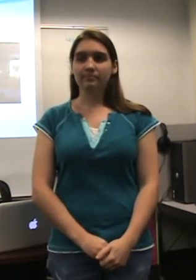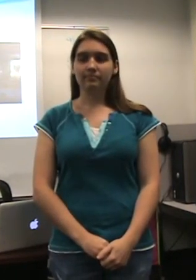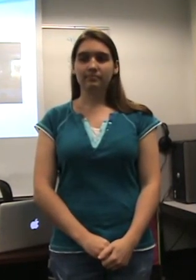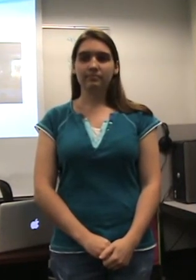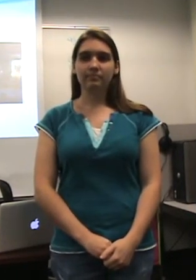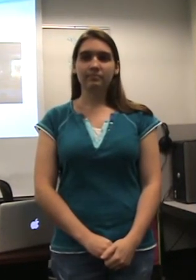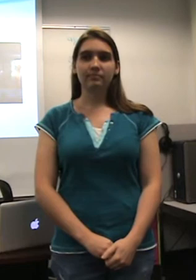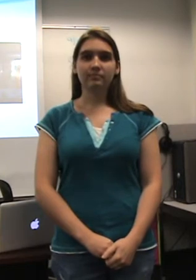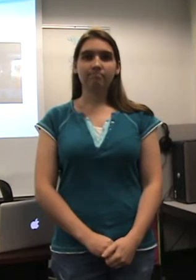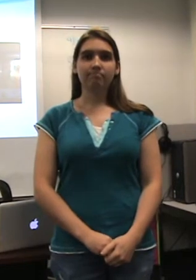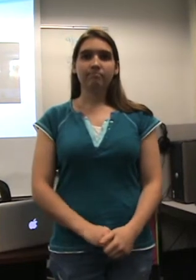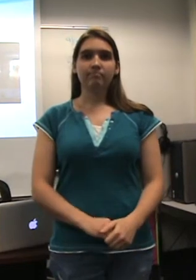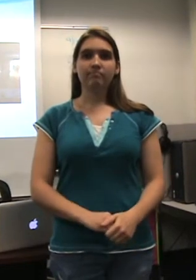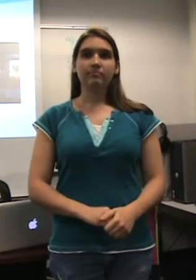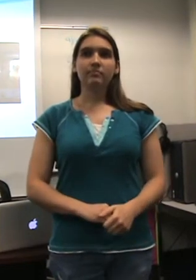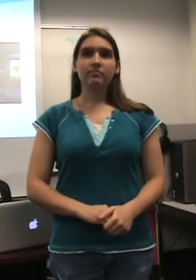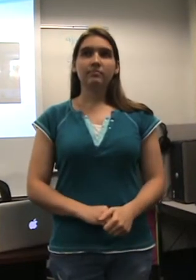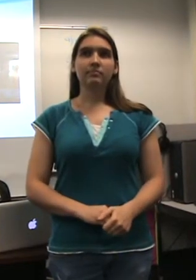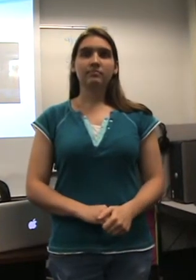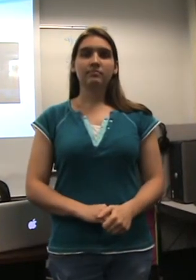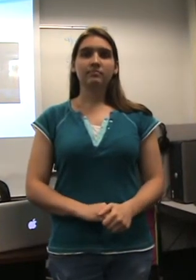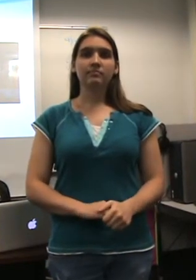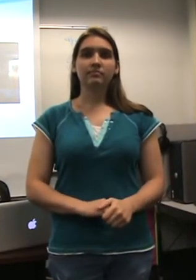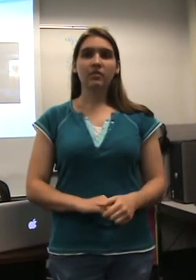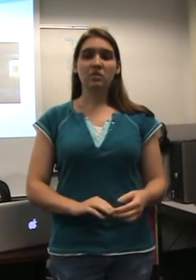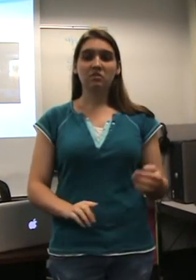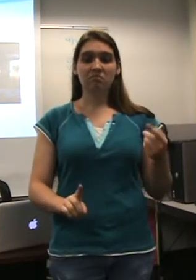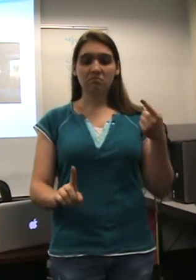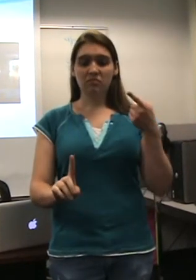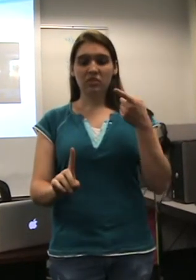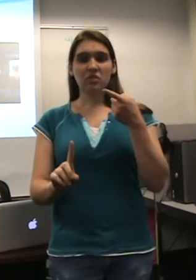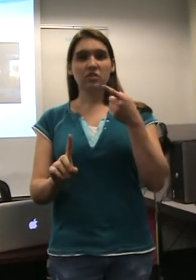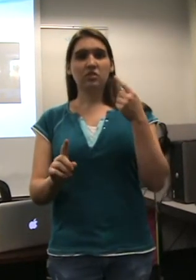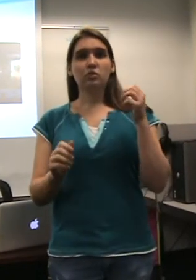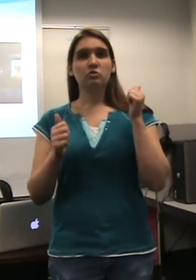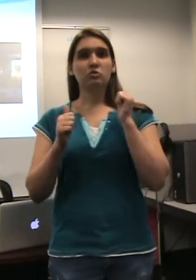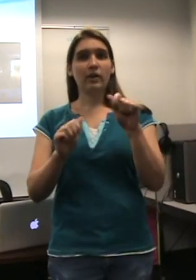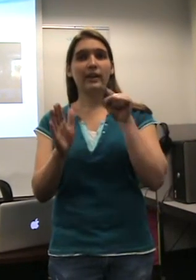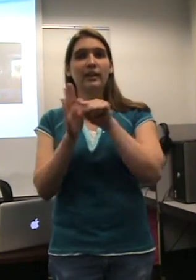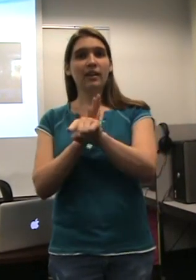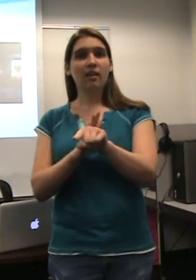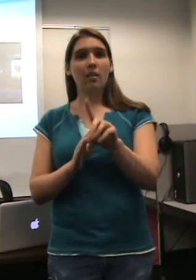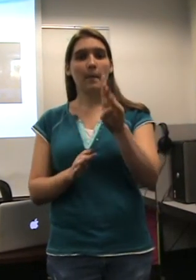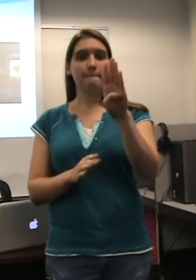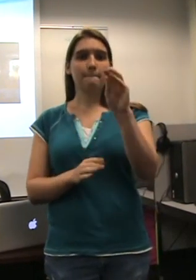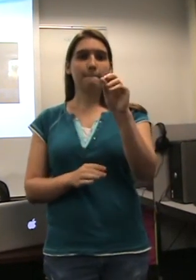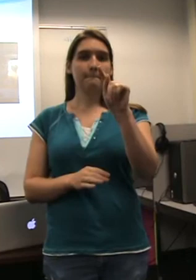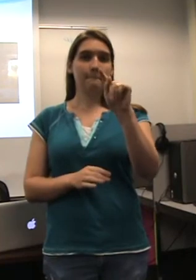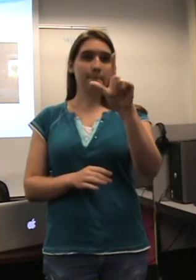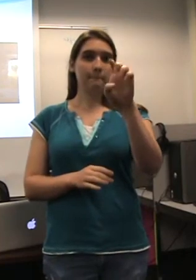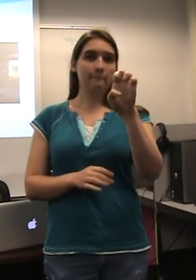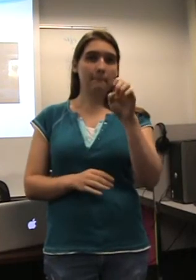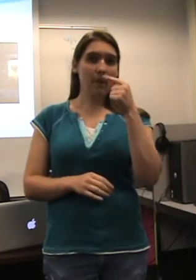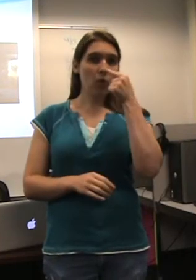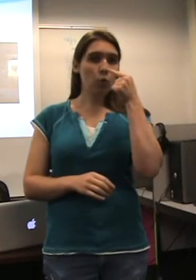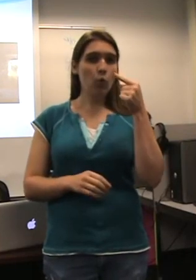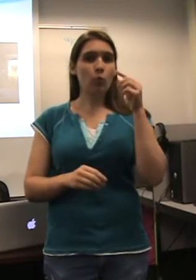The targets of the hunt are bottlenose dolphins, pilot whales, and rhesus dolphins.